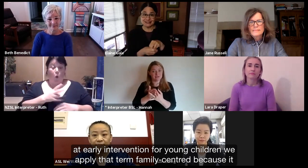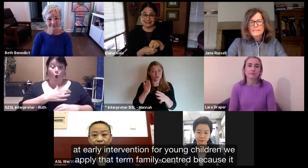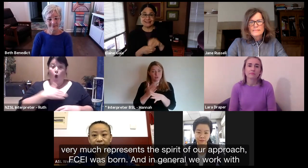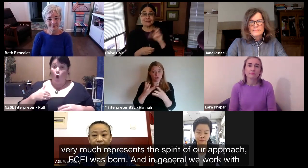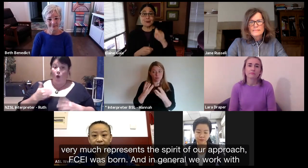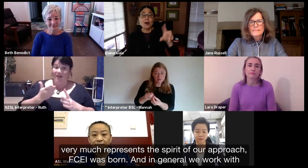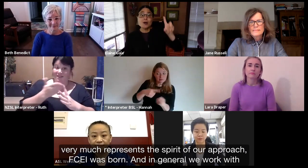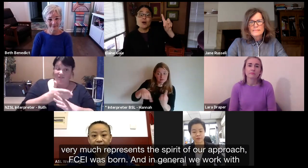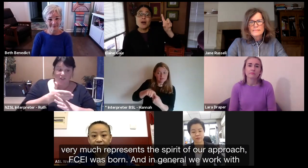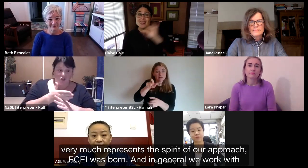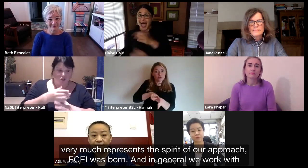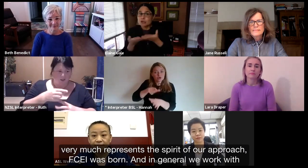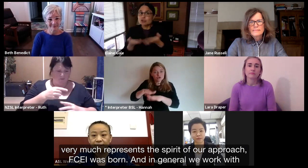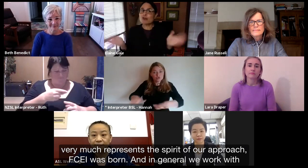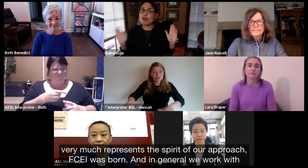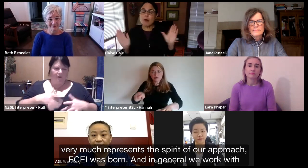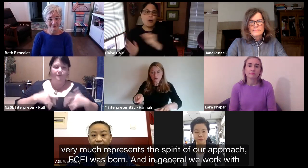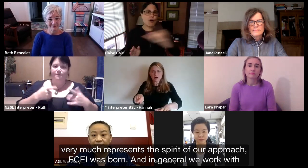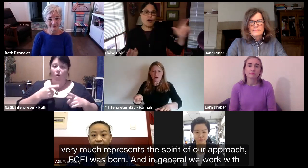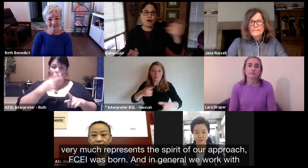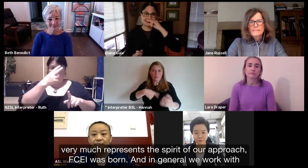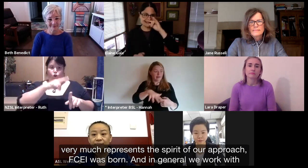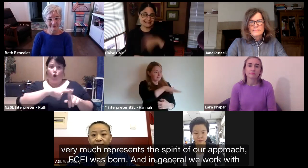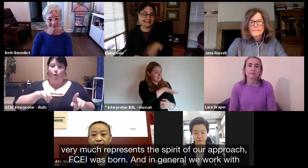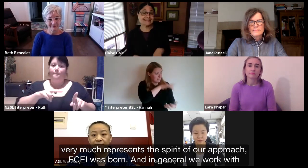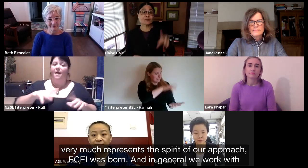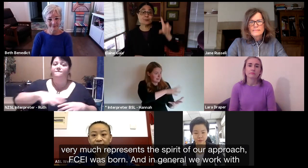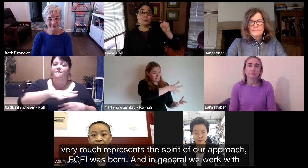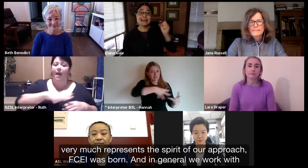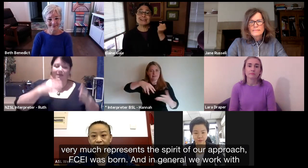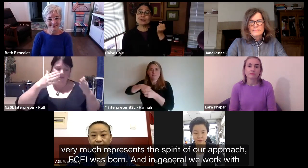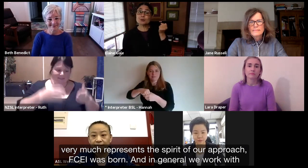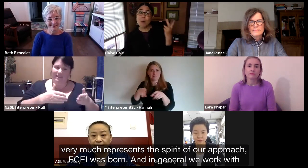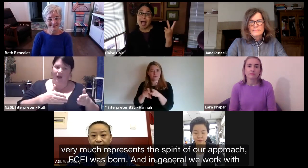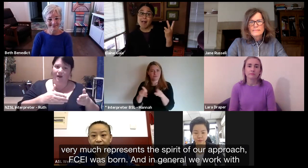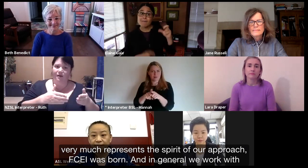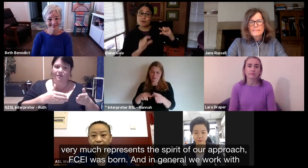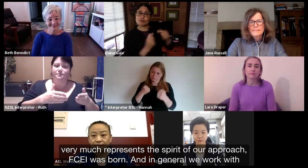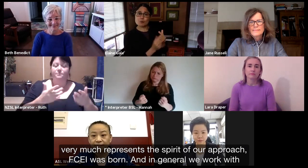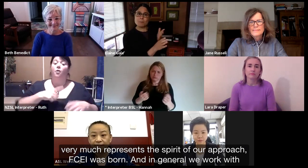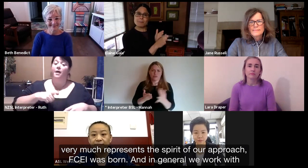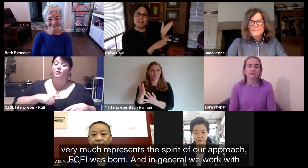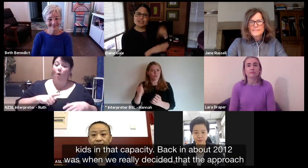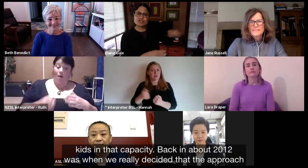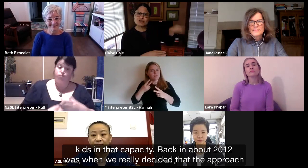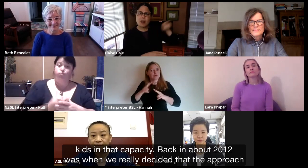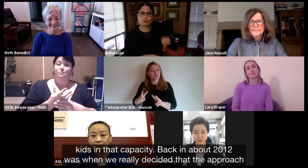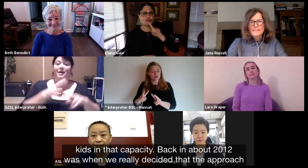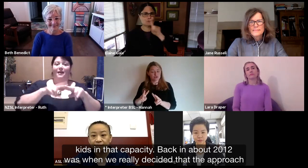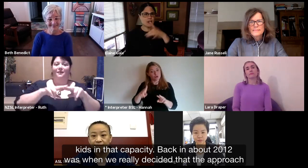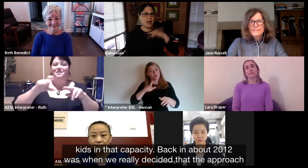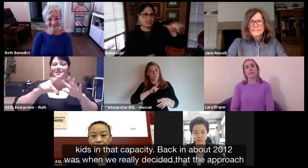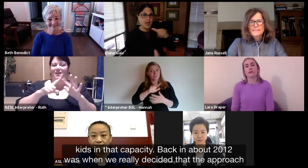because it very much represents the spirit of our approach. FCEI was born. And in general, we work with kids